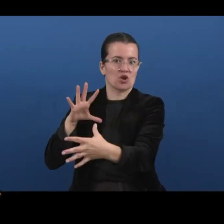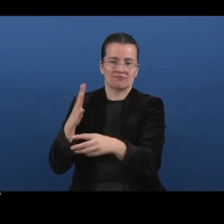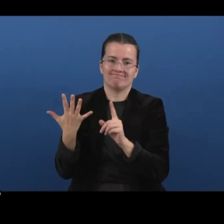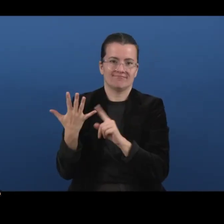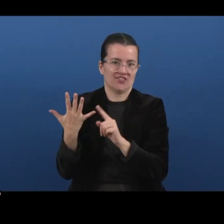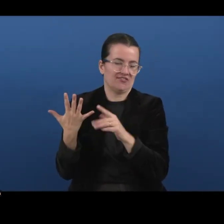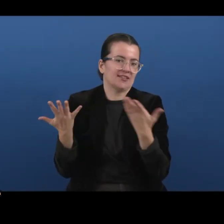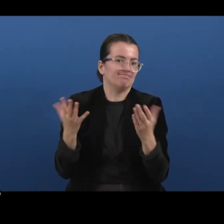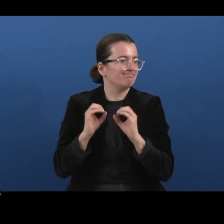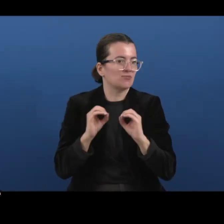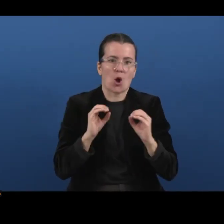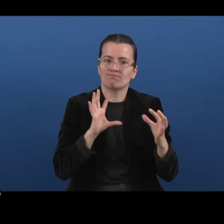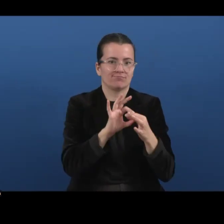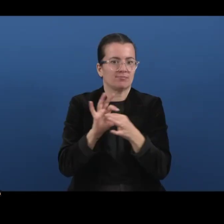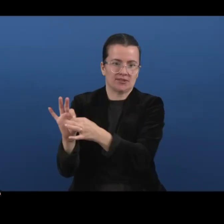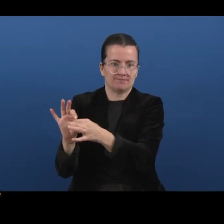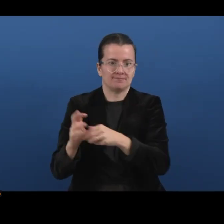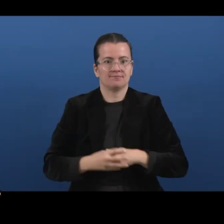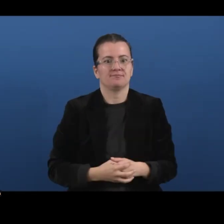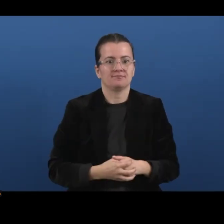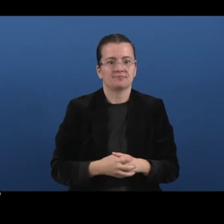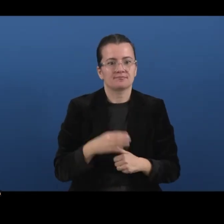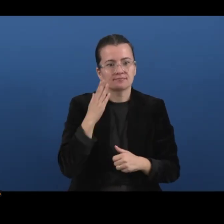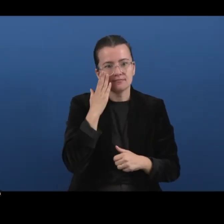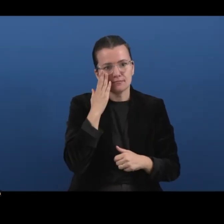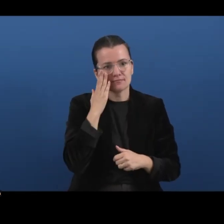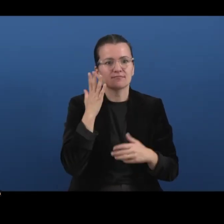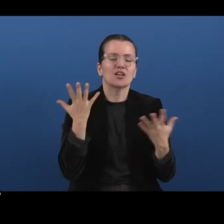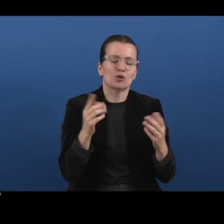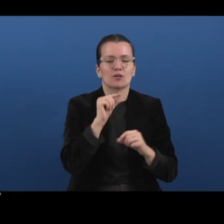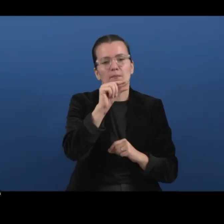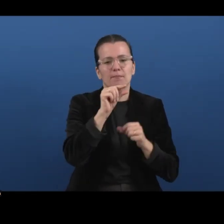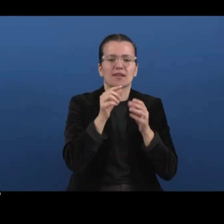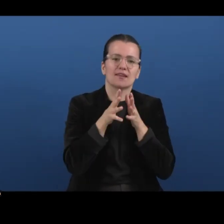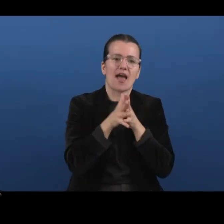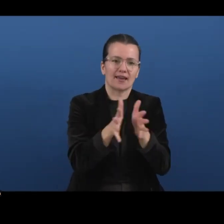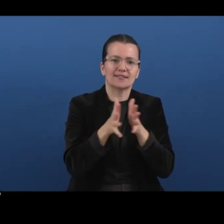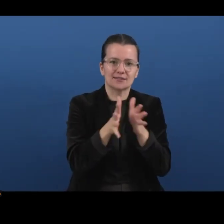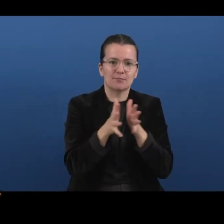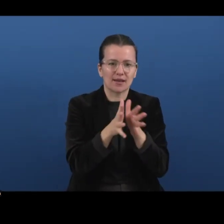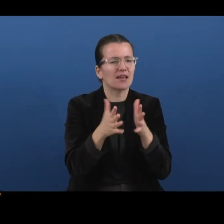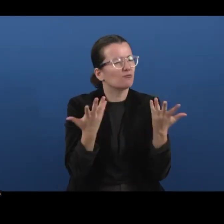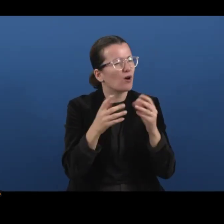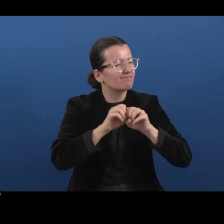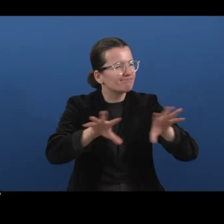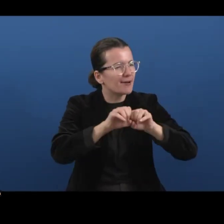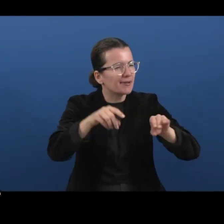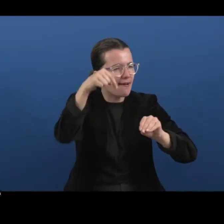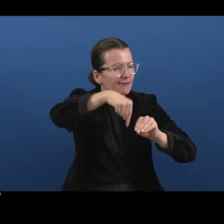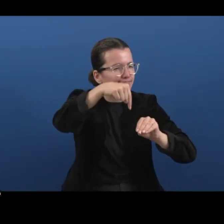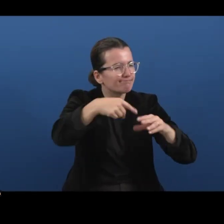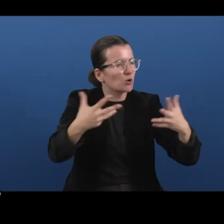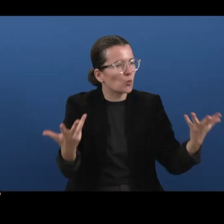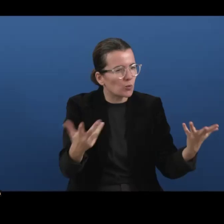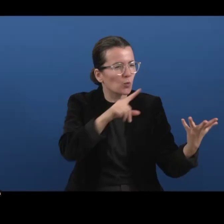answer. But just to give you a little bit of the background of this webinar before I then also share the results of the poll. Look,